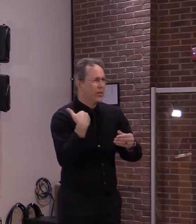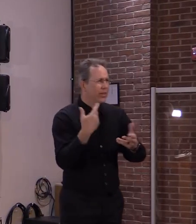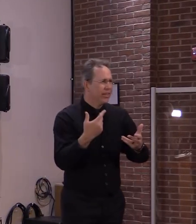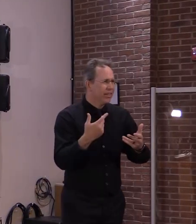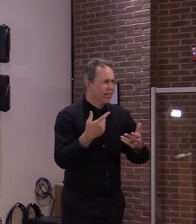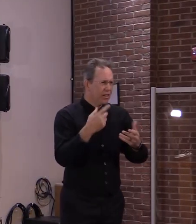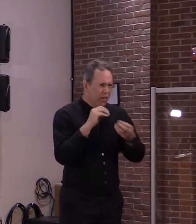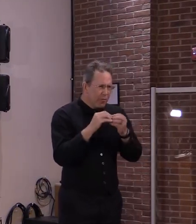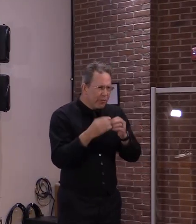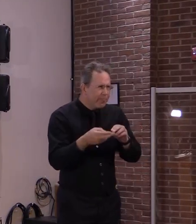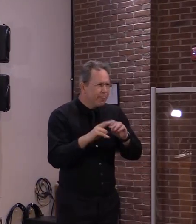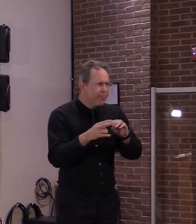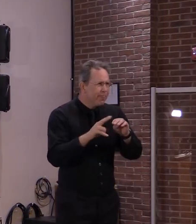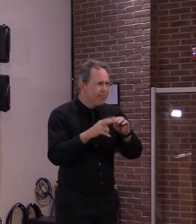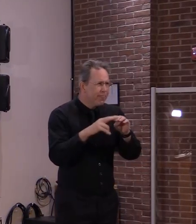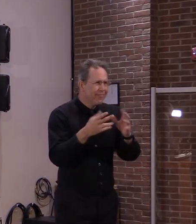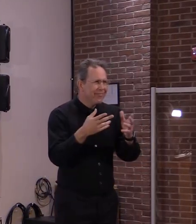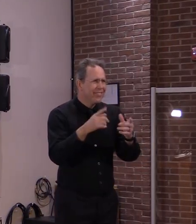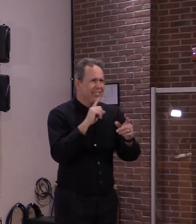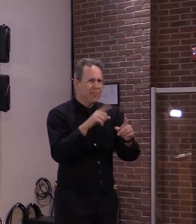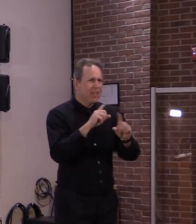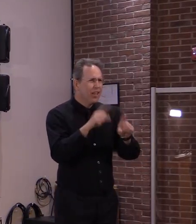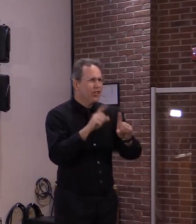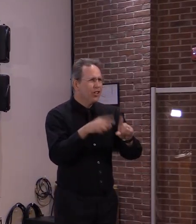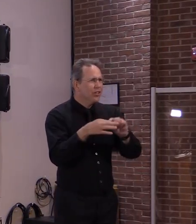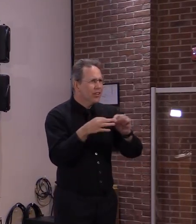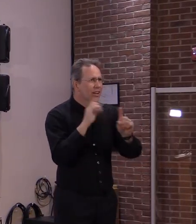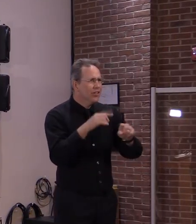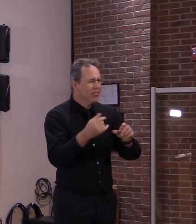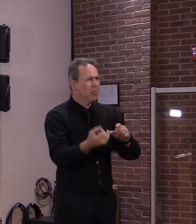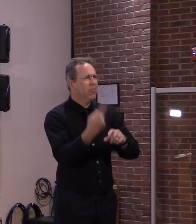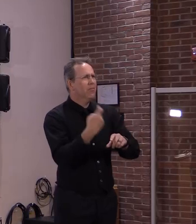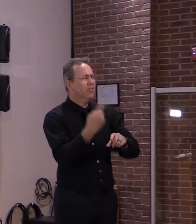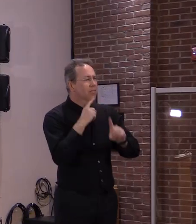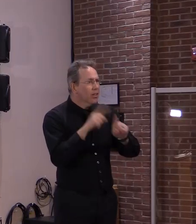was one reason, probably can't describe the cases coming